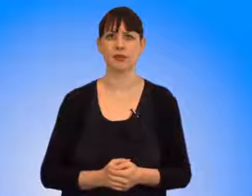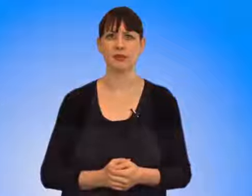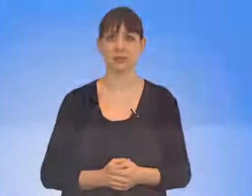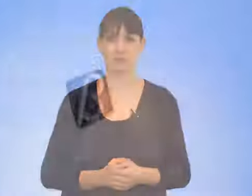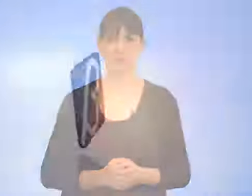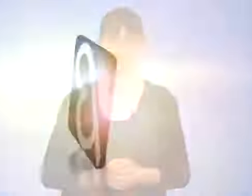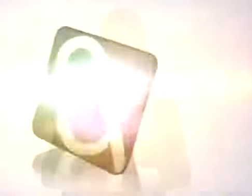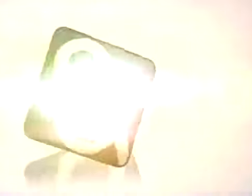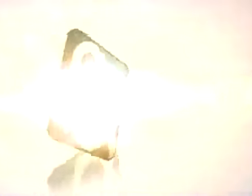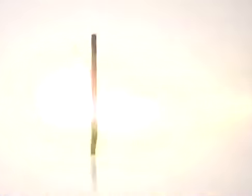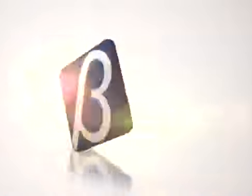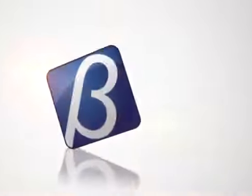And cut.